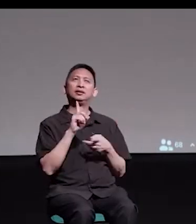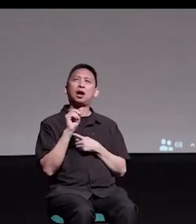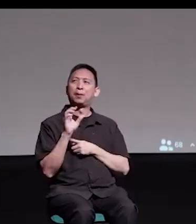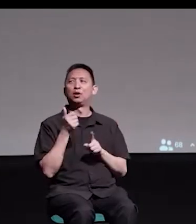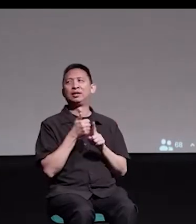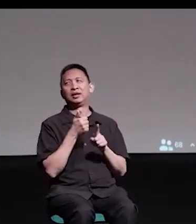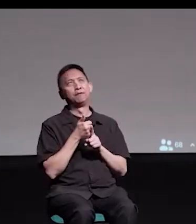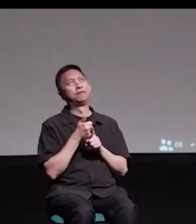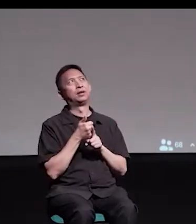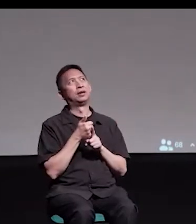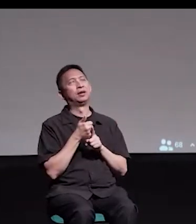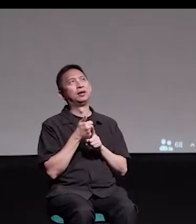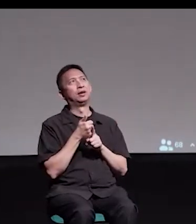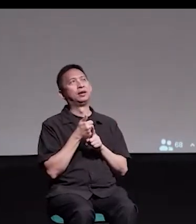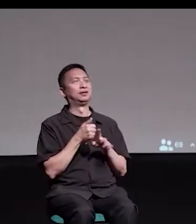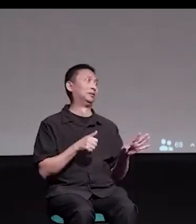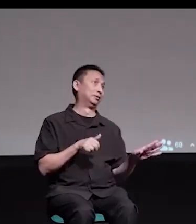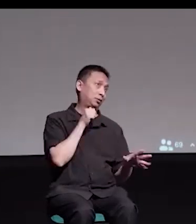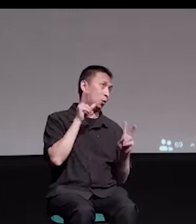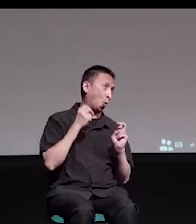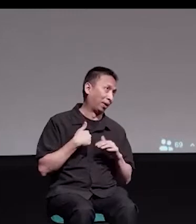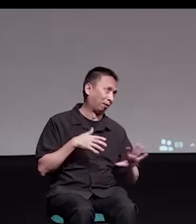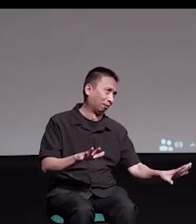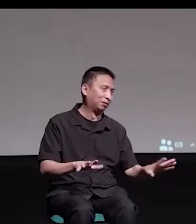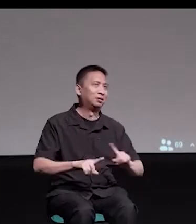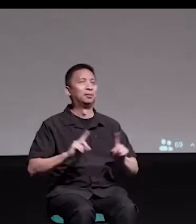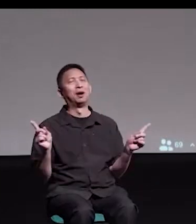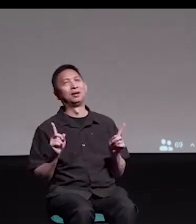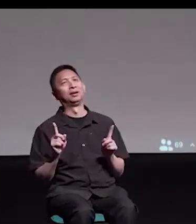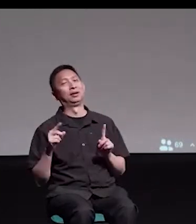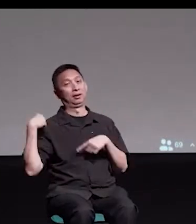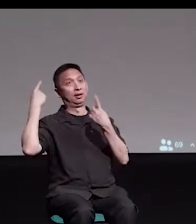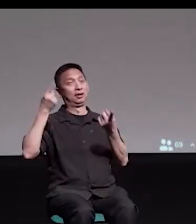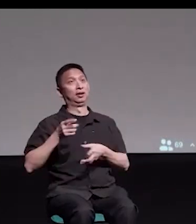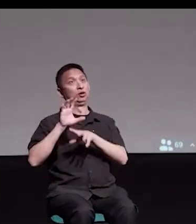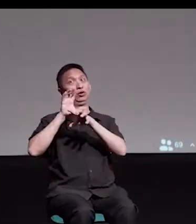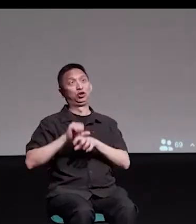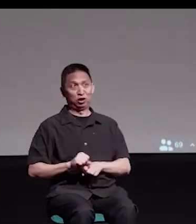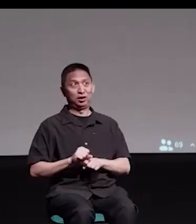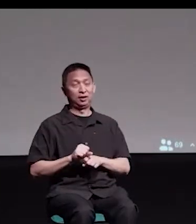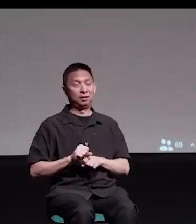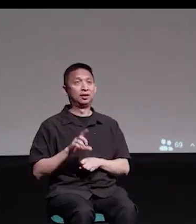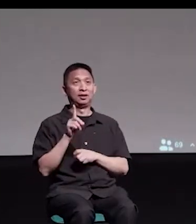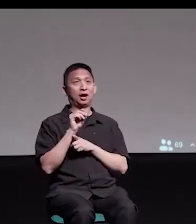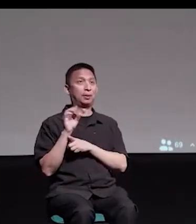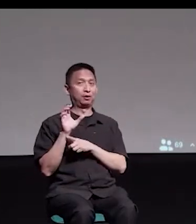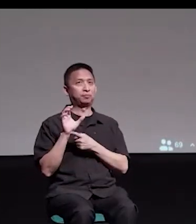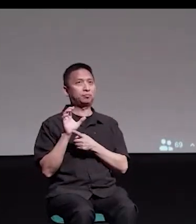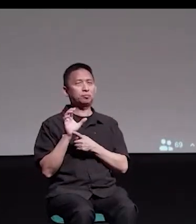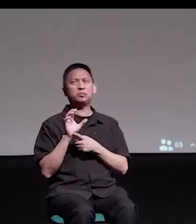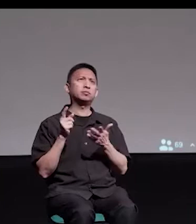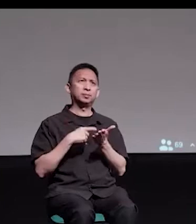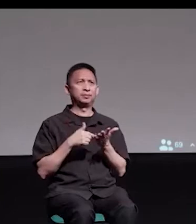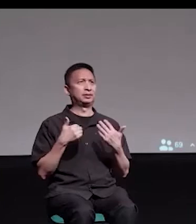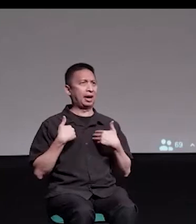documentary, don't quote me on this, but I guess classically, it's in a lot of ways comes with a writer